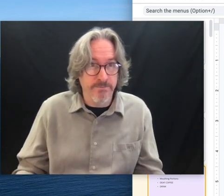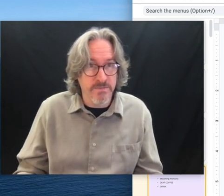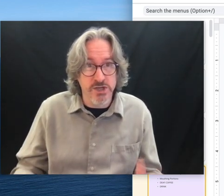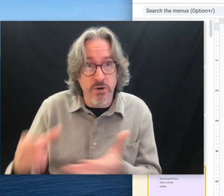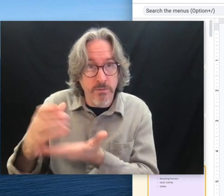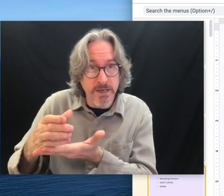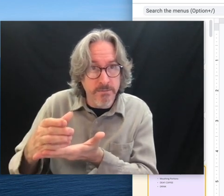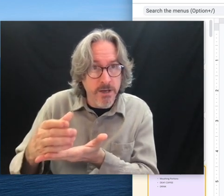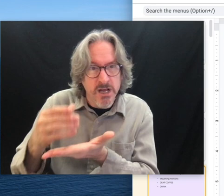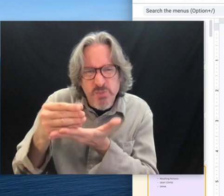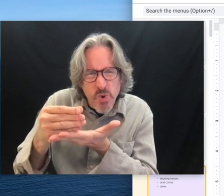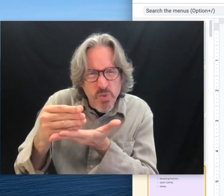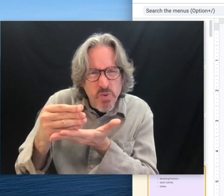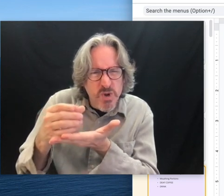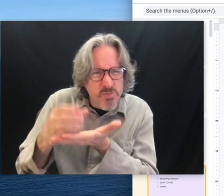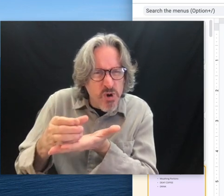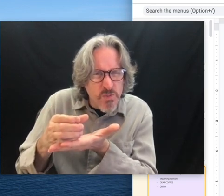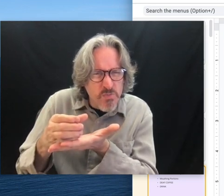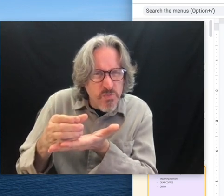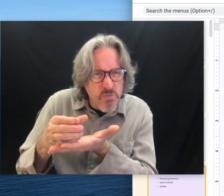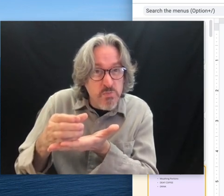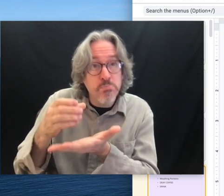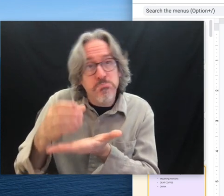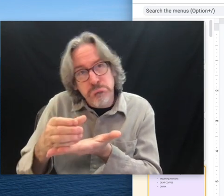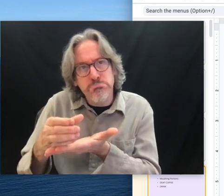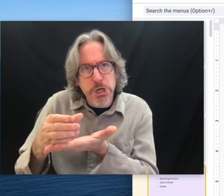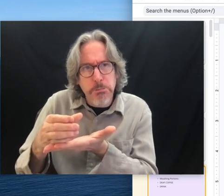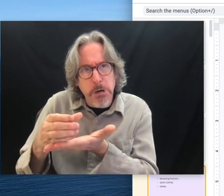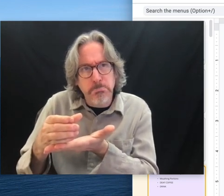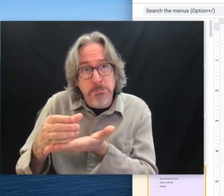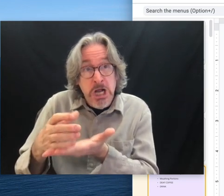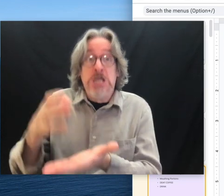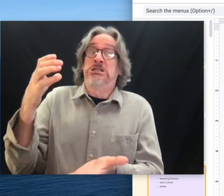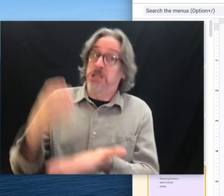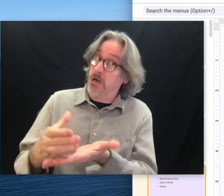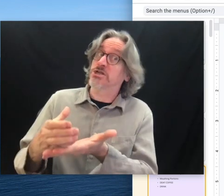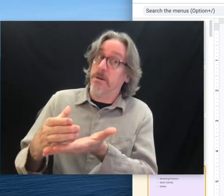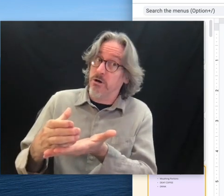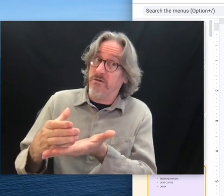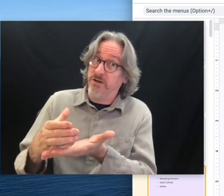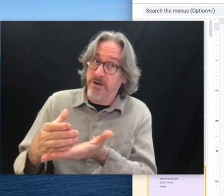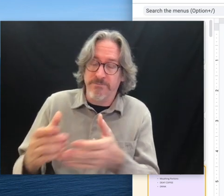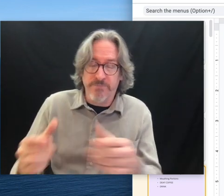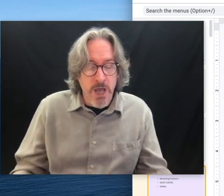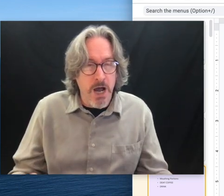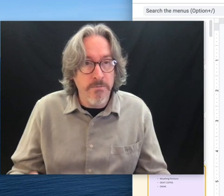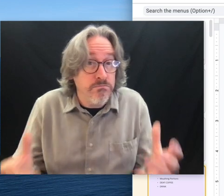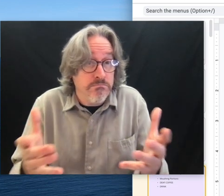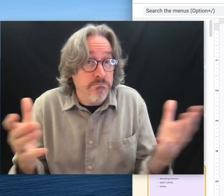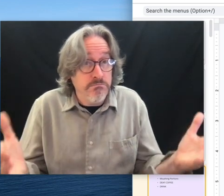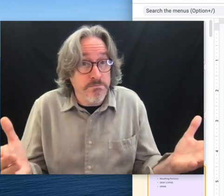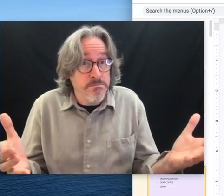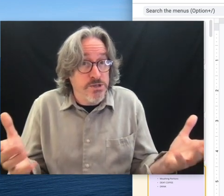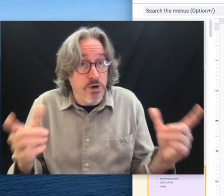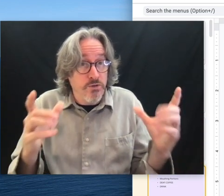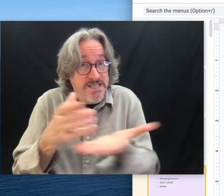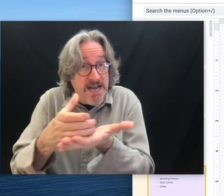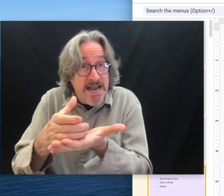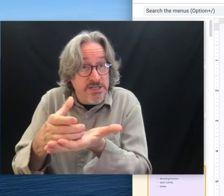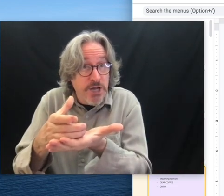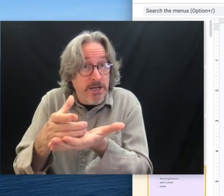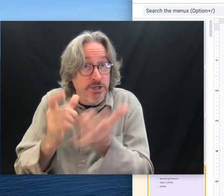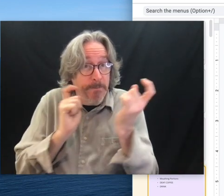Right? So medium, small cup, medium cup, large cup of coffee, right? So